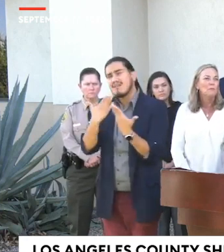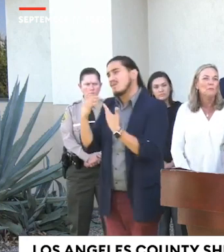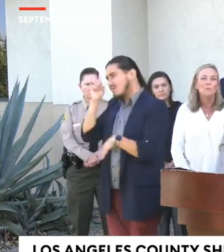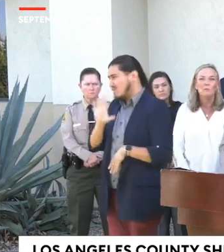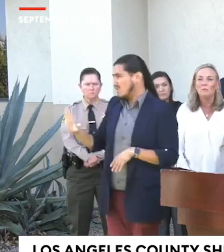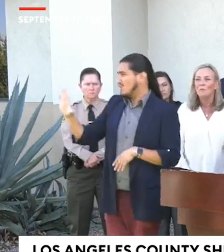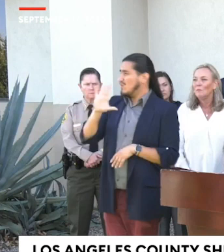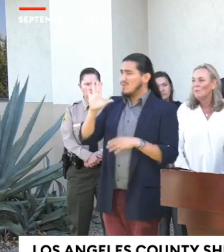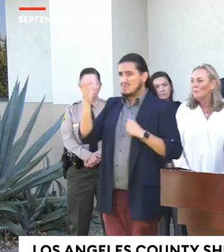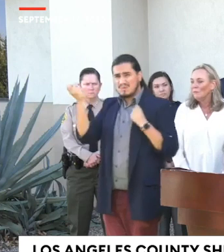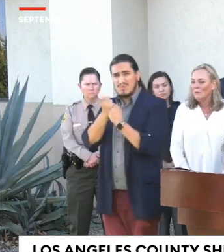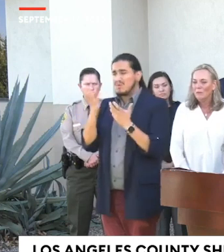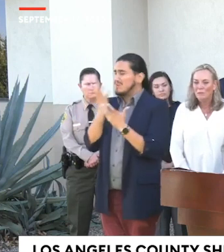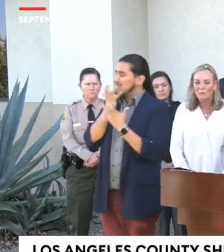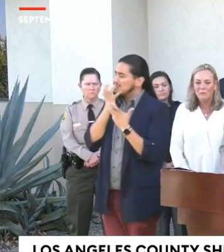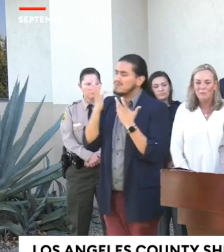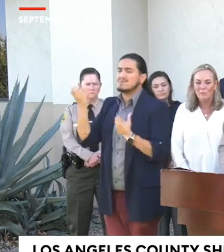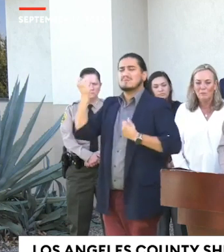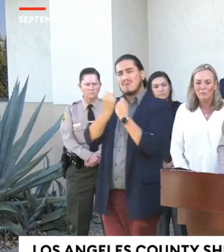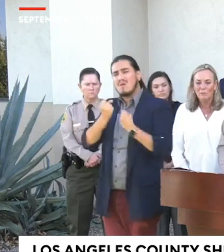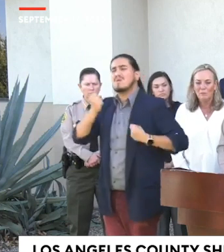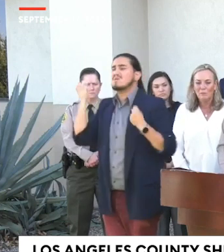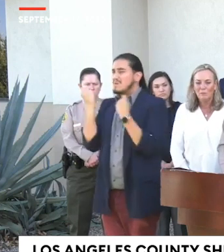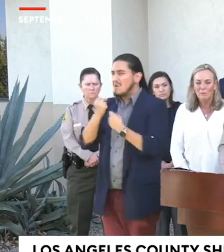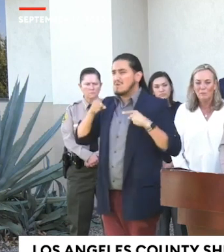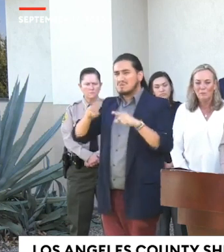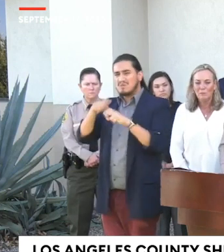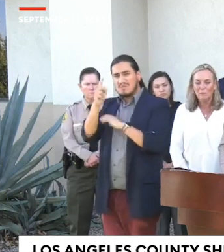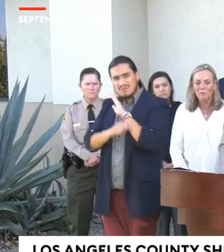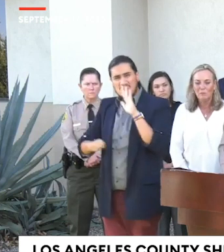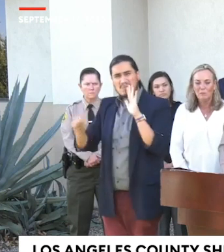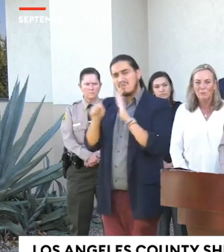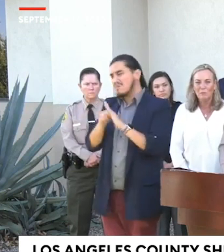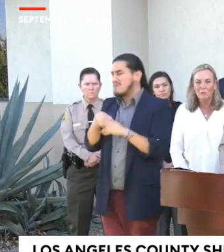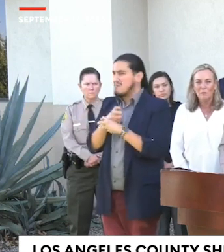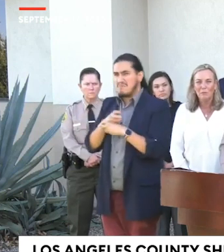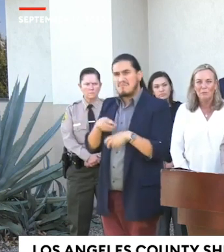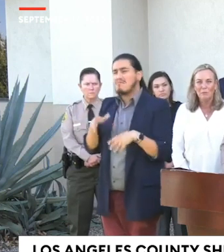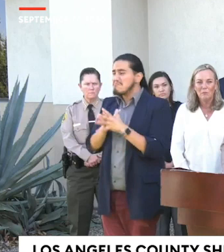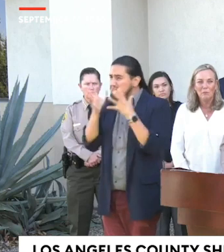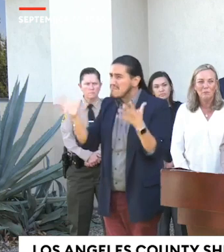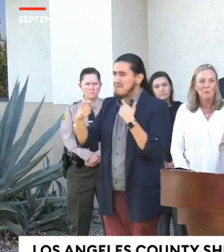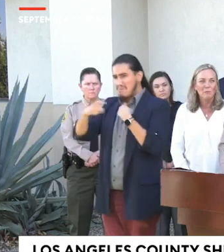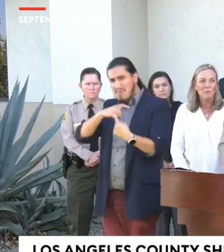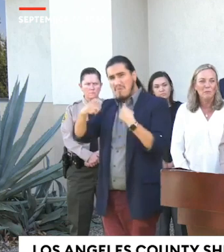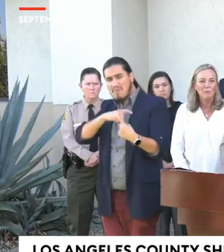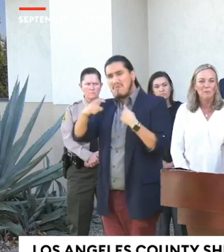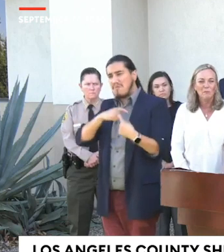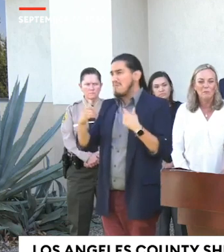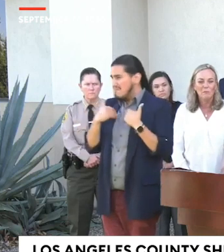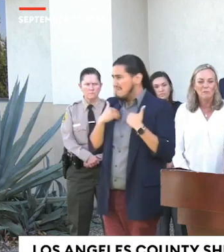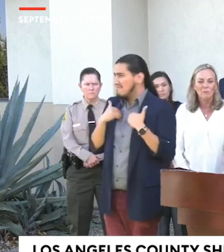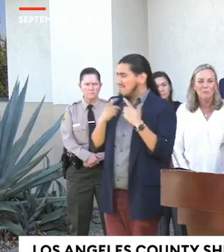their overwhelming support and generosity during this very difficult time. I cannot tell you how many phone calls I've received